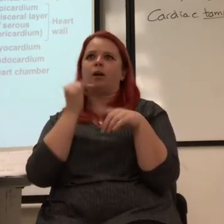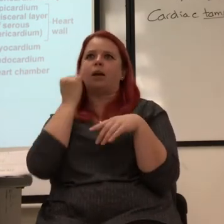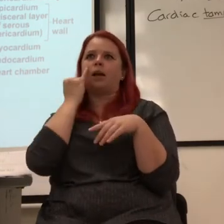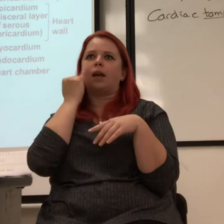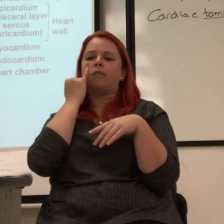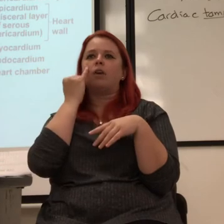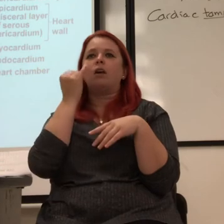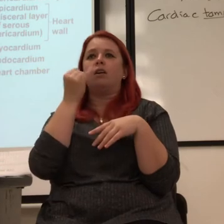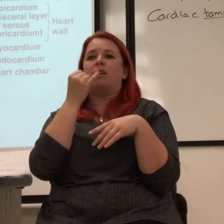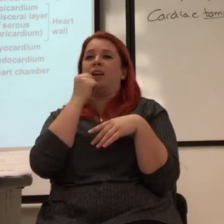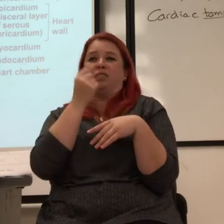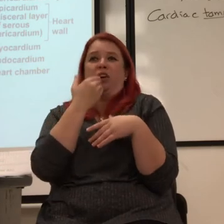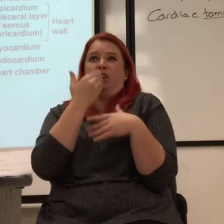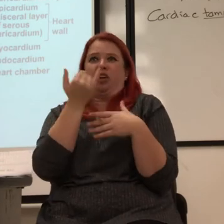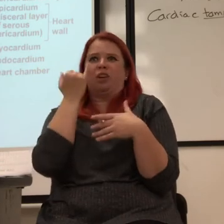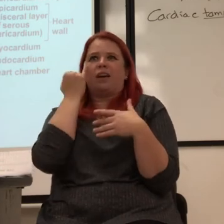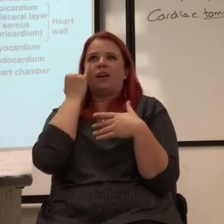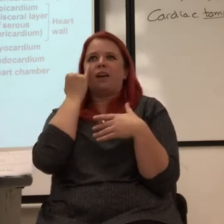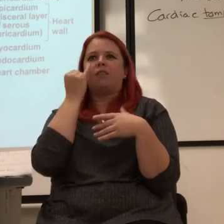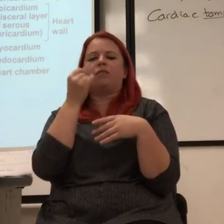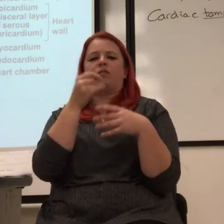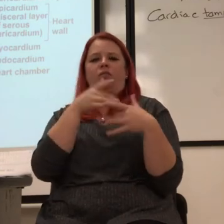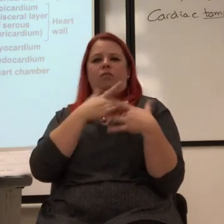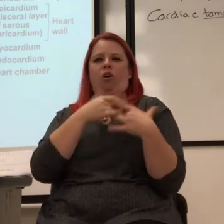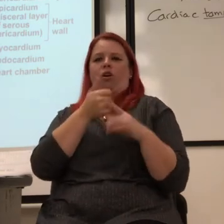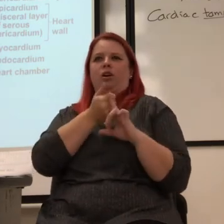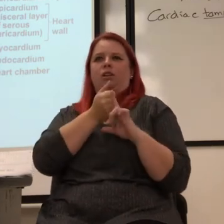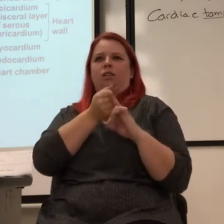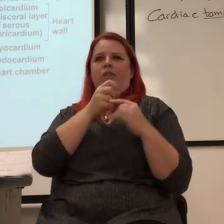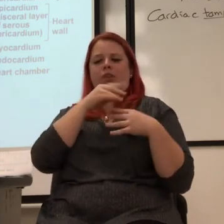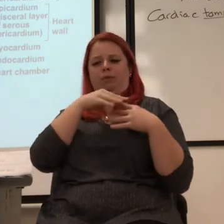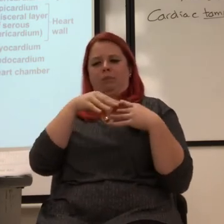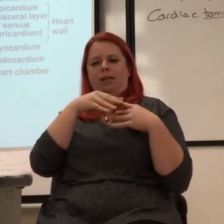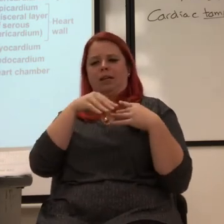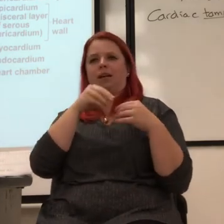bleeding into the space around the heart, you're crushing the heart. It makes it difficult to fill with blood.